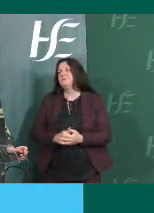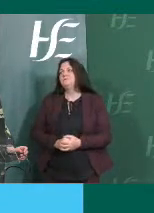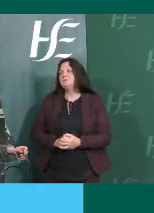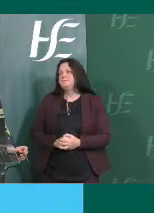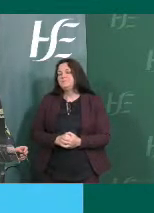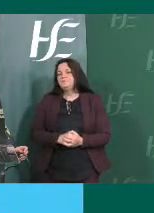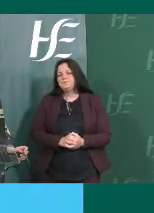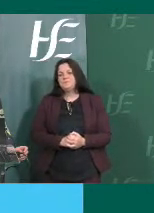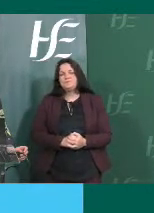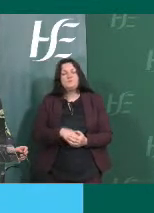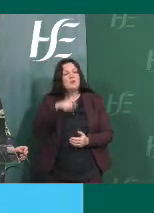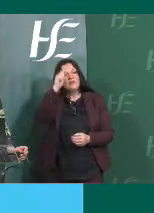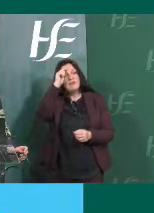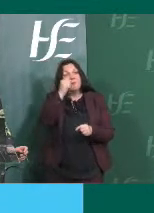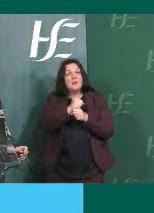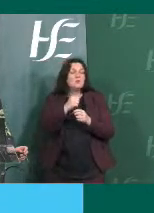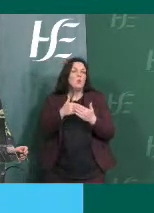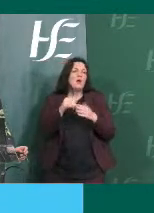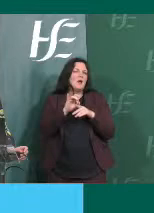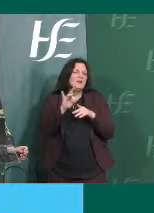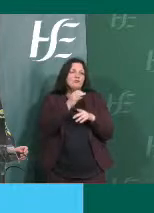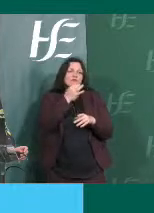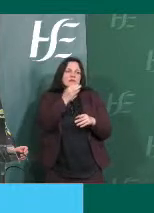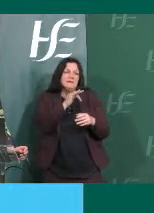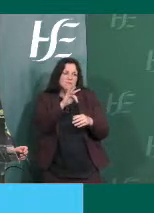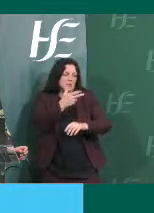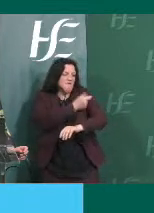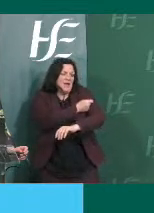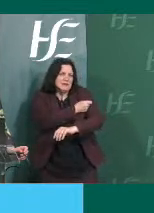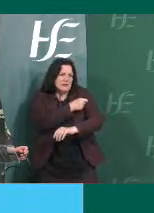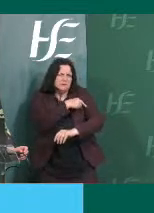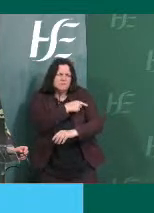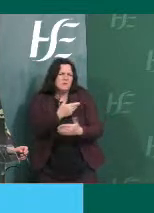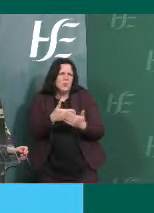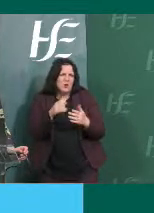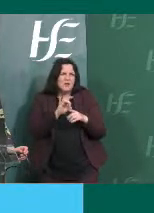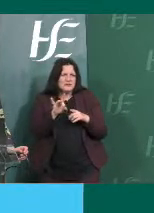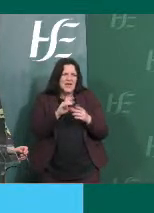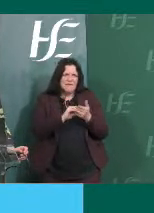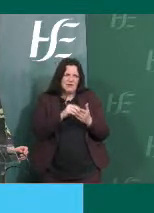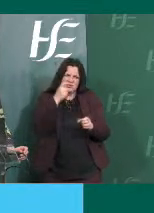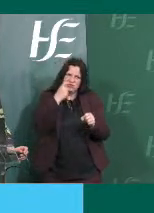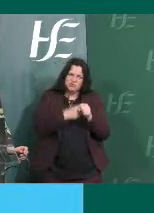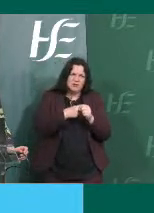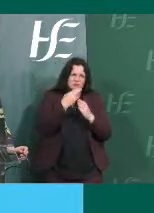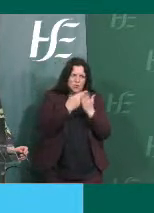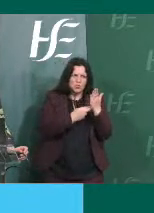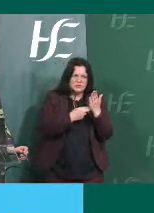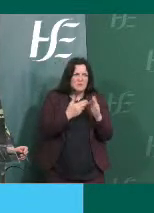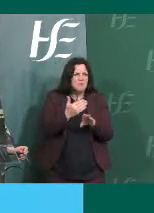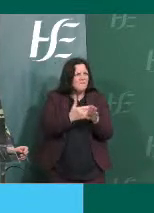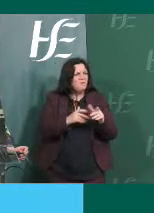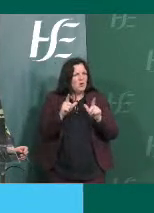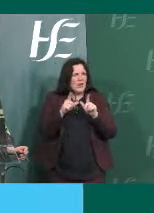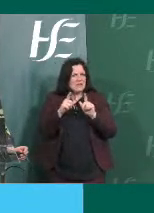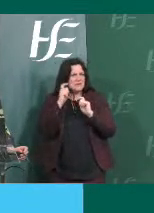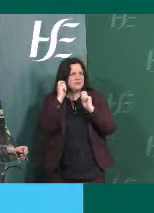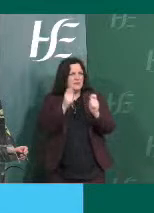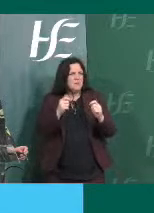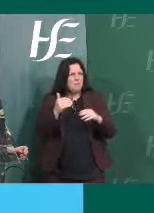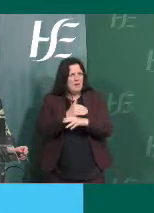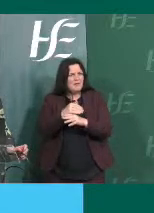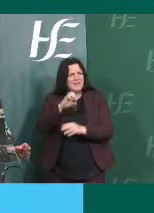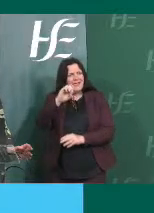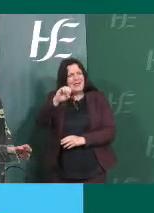Thinking then about the risks of the COVID-19 vaccines. So these COVID-19 vaccines have met very strict regulatory standards before they've been licensed by the European